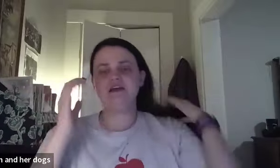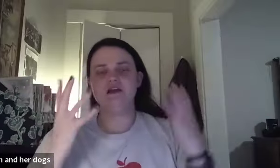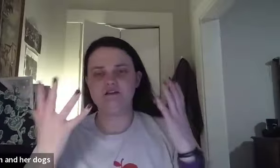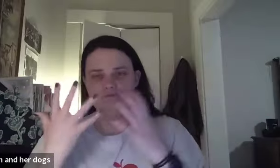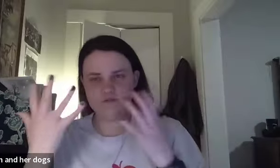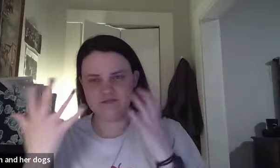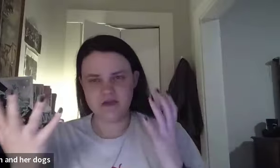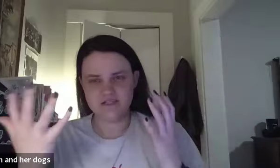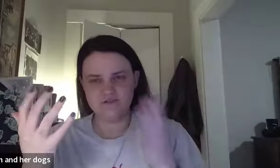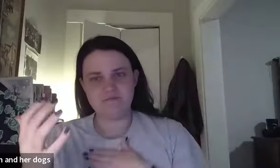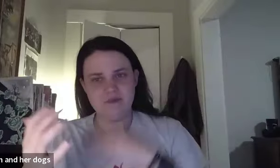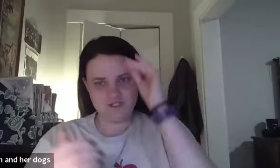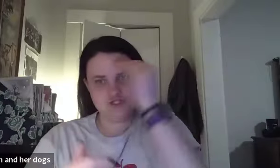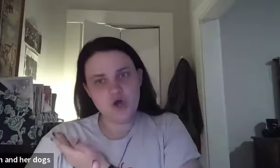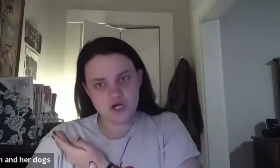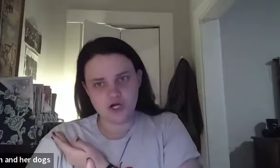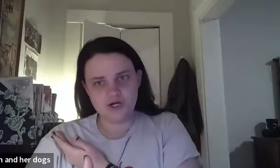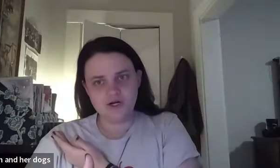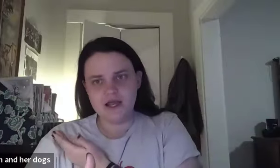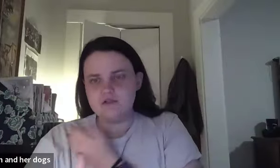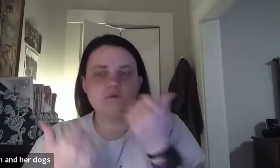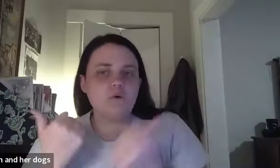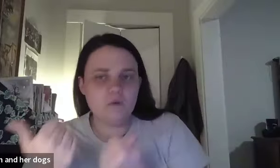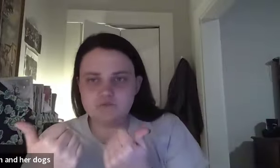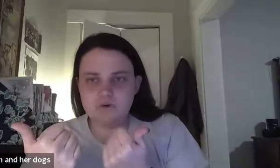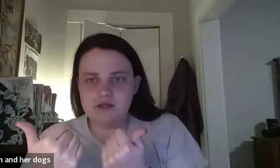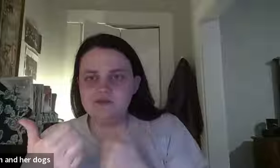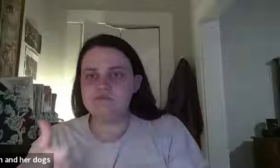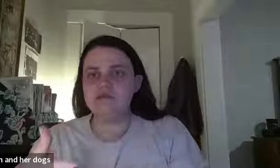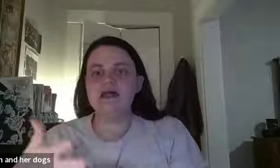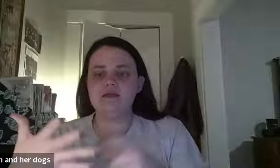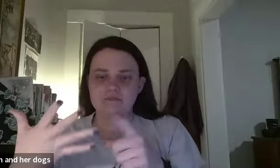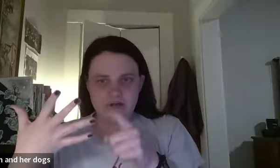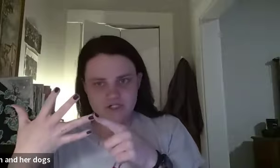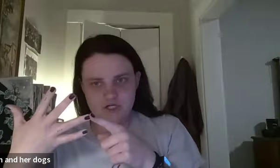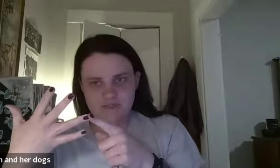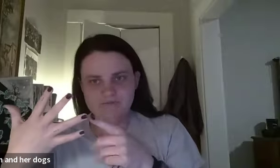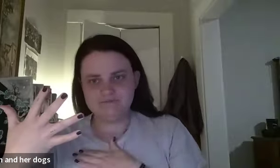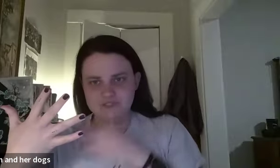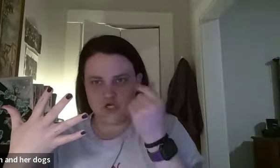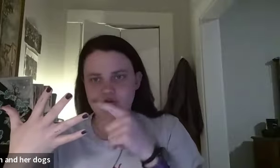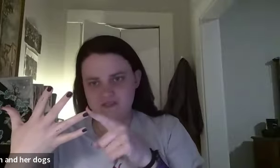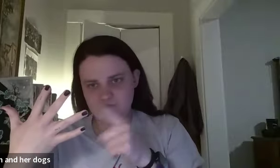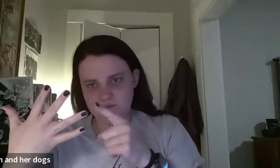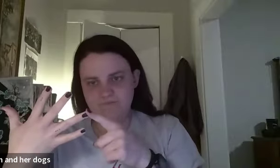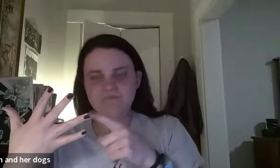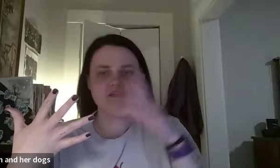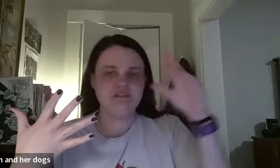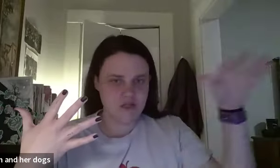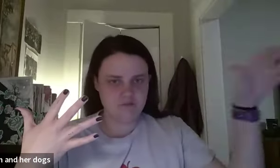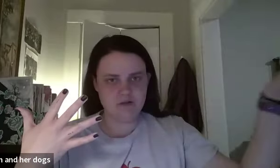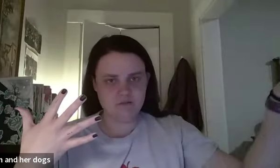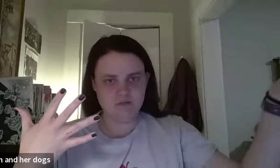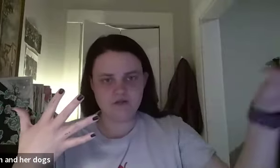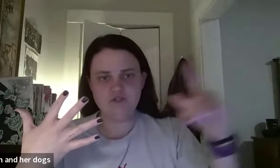get kind of confusing fast if you're saying my daughter, and they're like, well, which one? You could be like, my daughter, daughter, this one did blah blah blah blah blah.